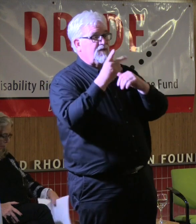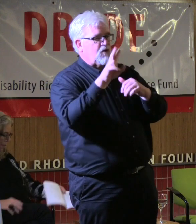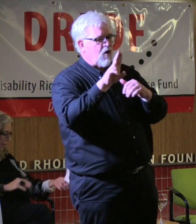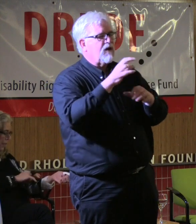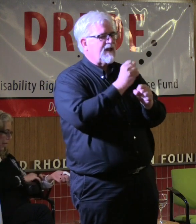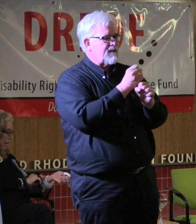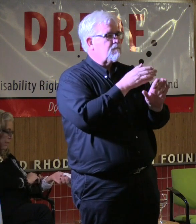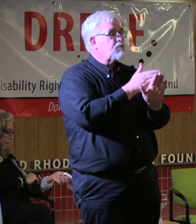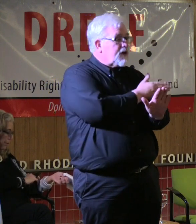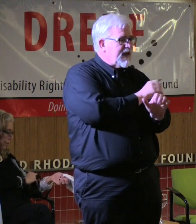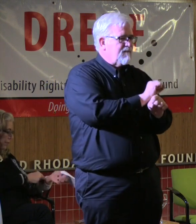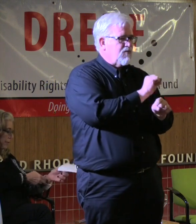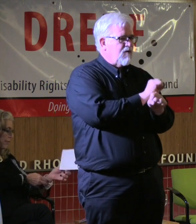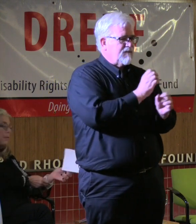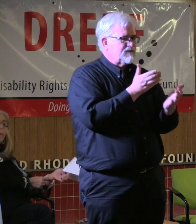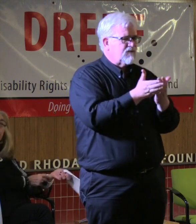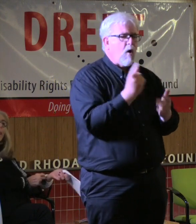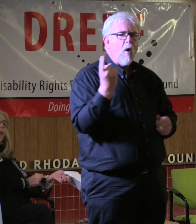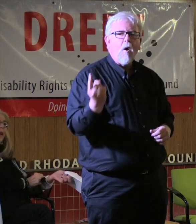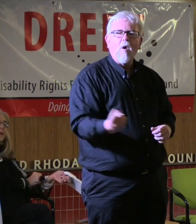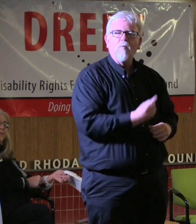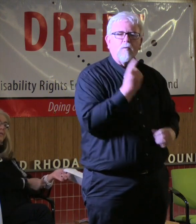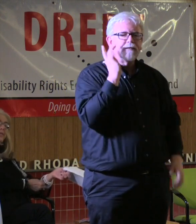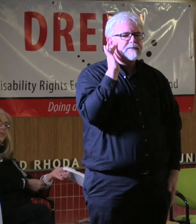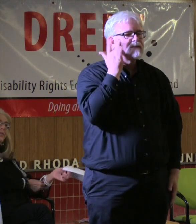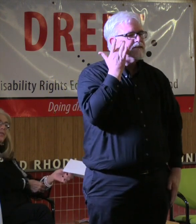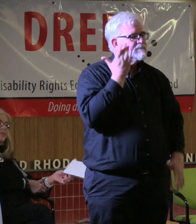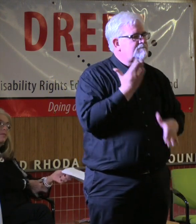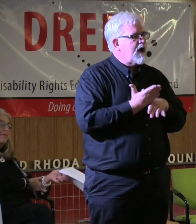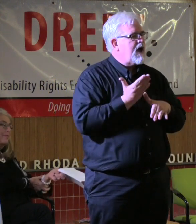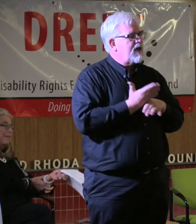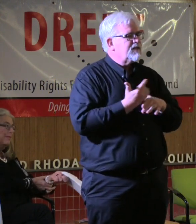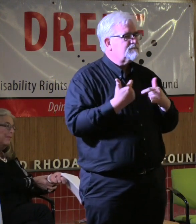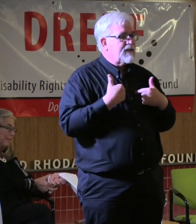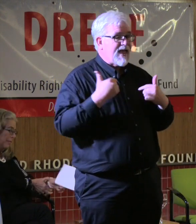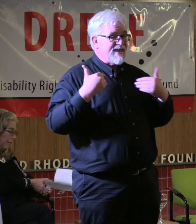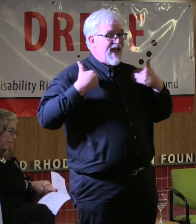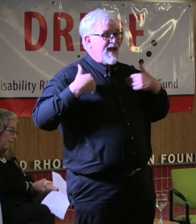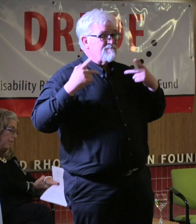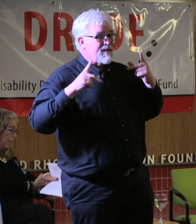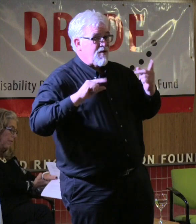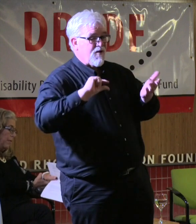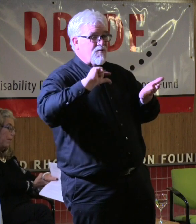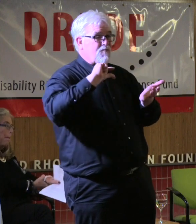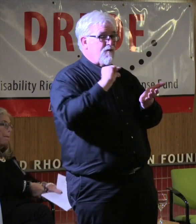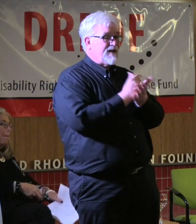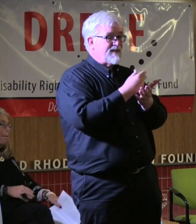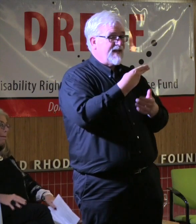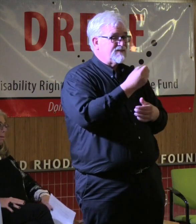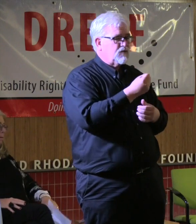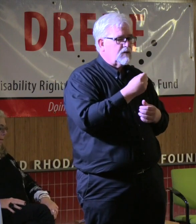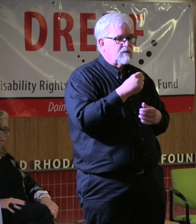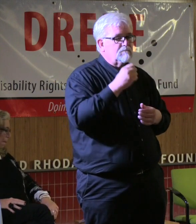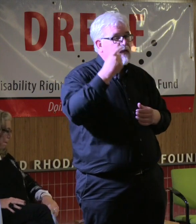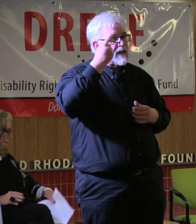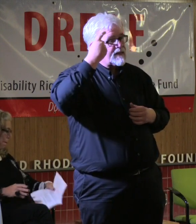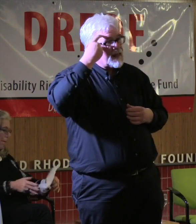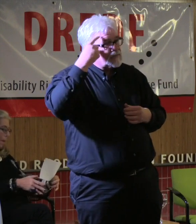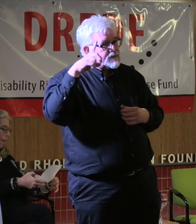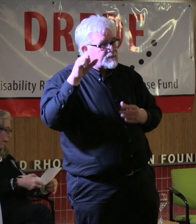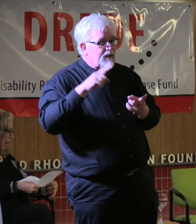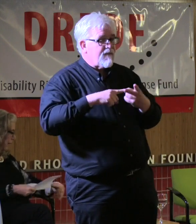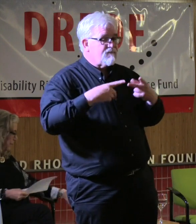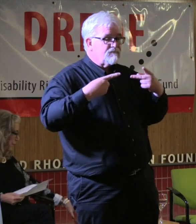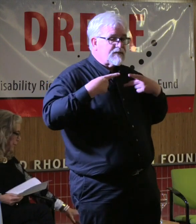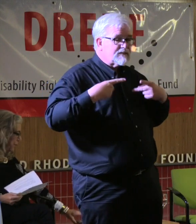It has always bothered me that young people come out of school with disabilities, either intellectual disabilities or physical disabilities,